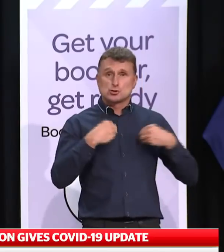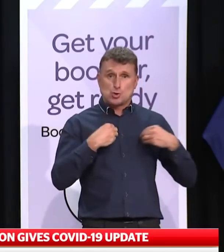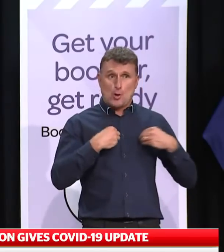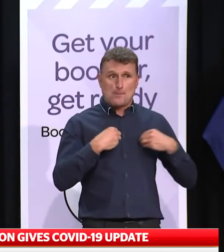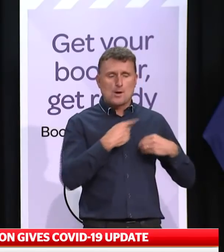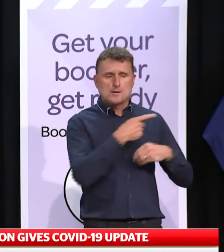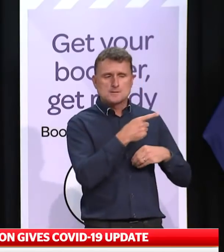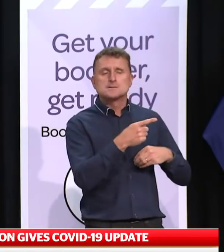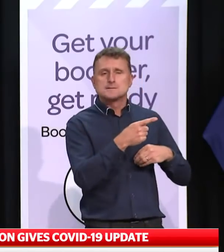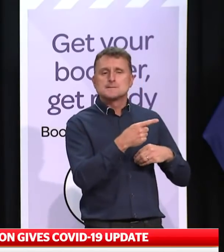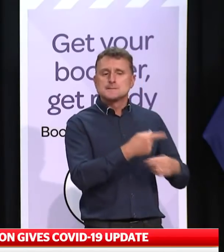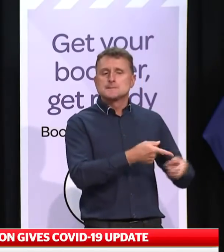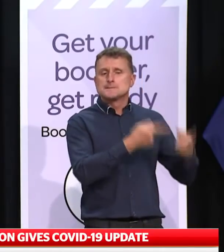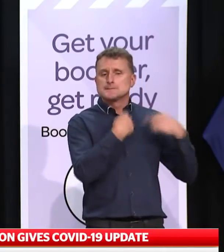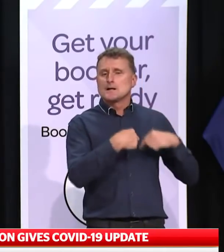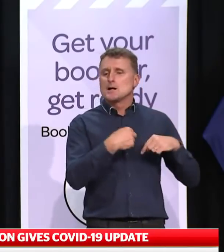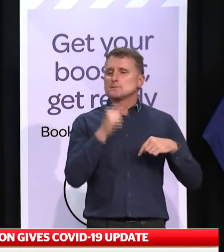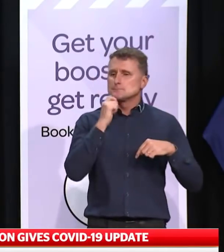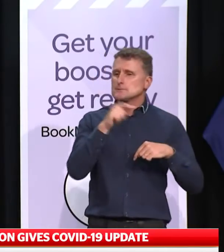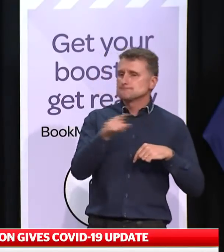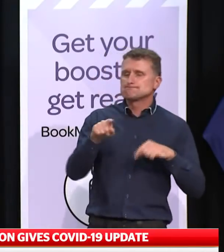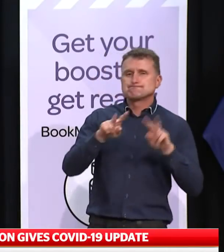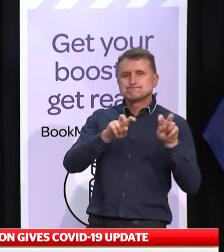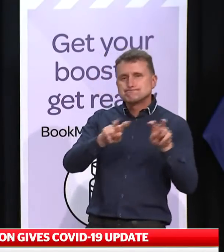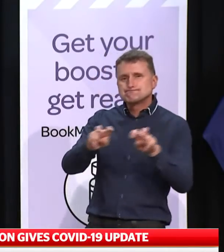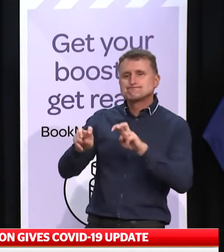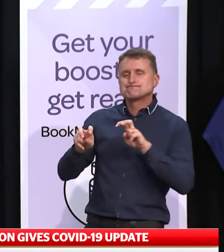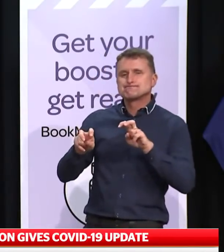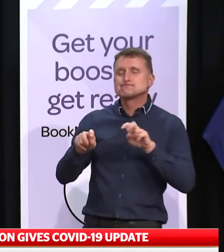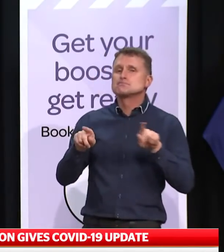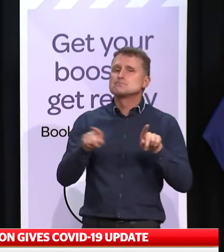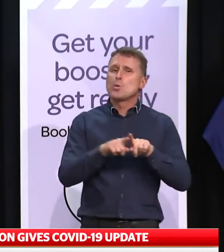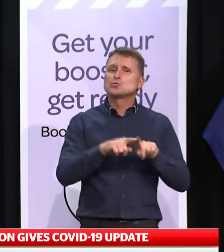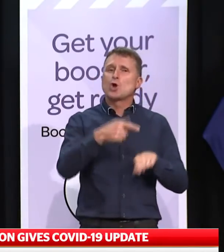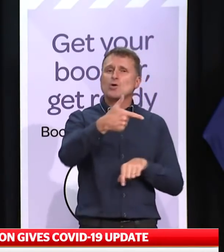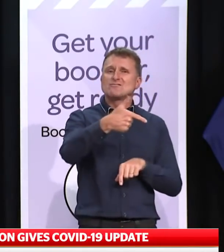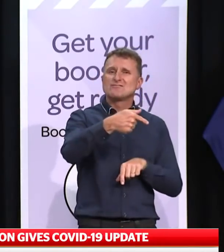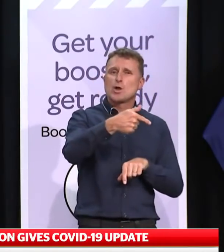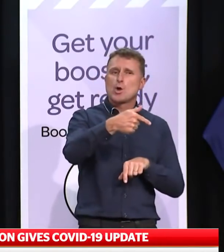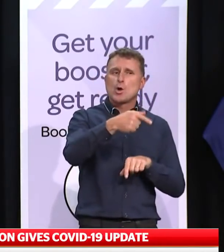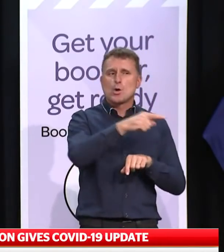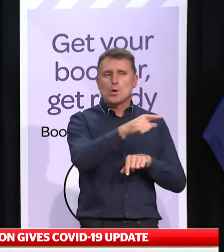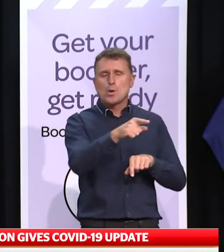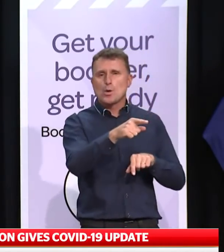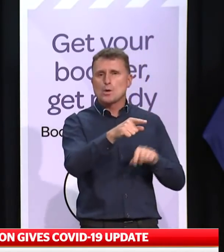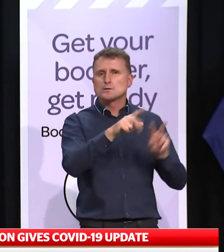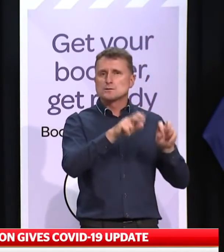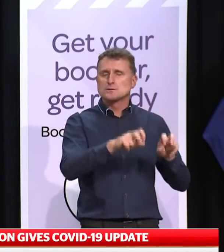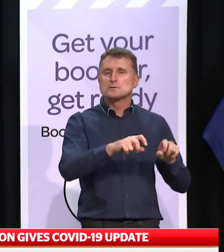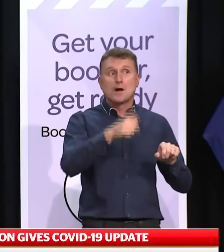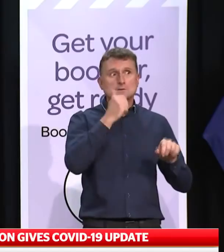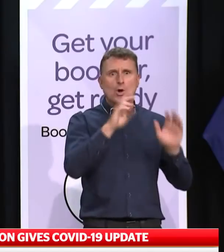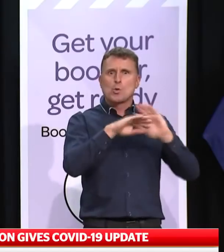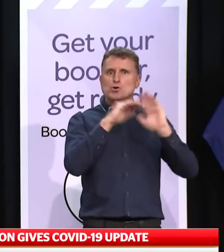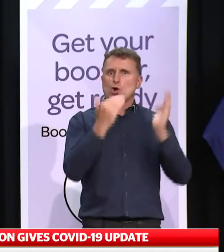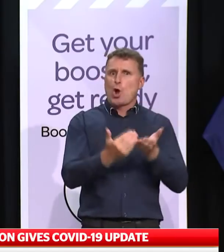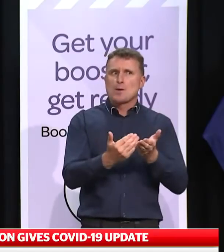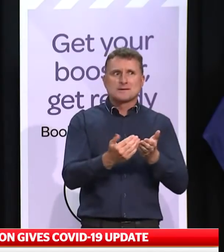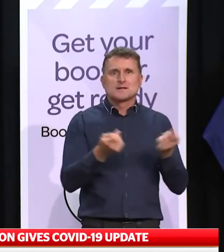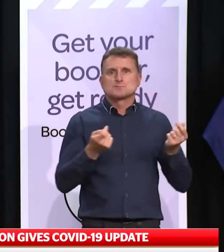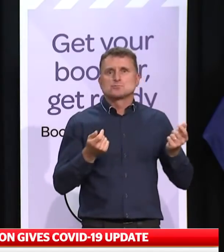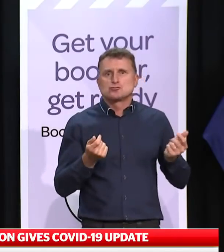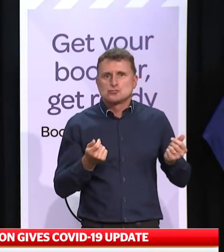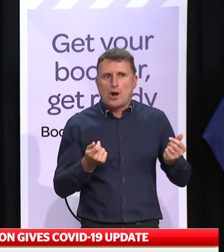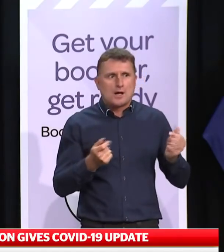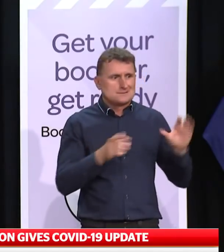our attention and are of concern. We did one of those with the fuel industry, and while the burgeoning oil price globally has